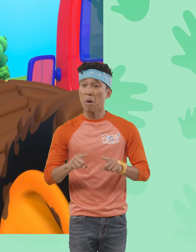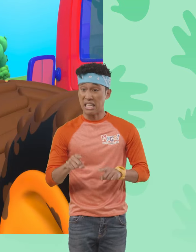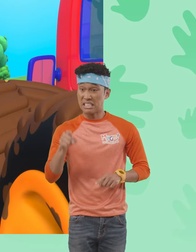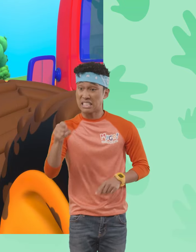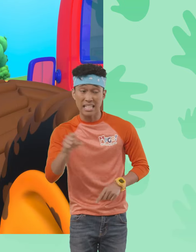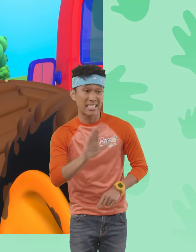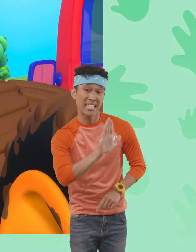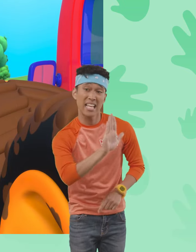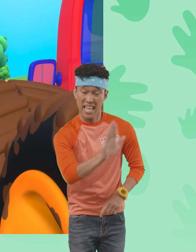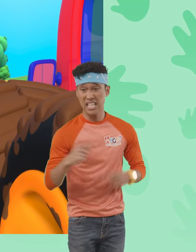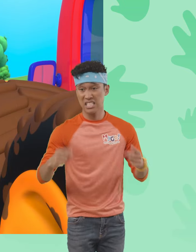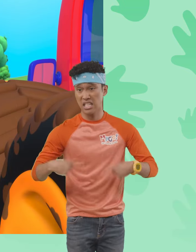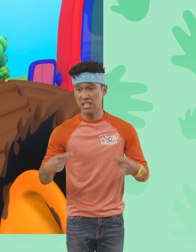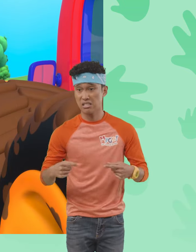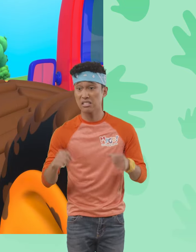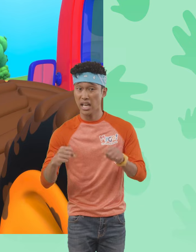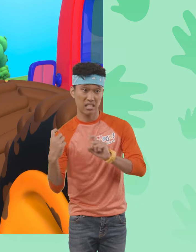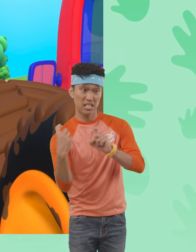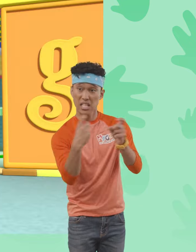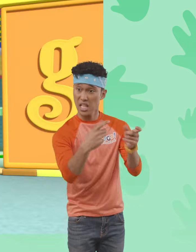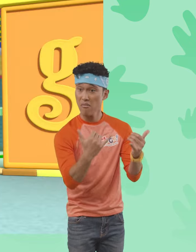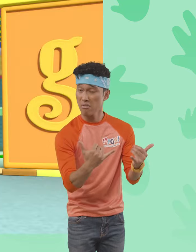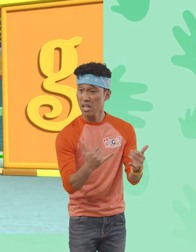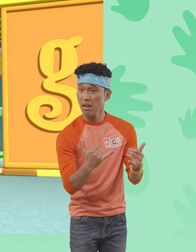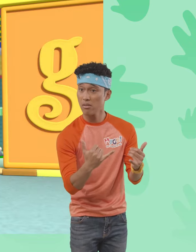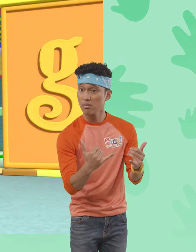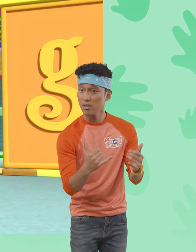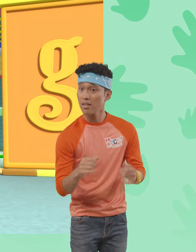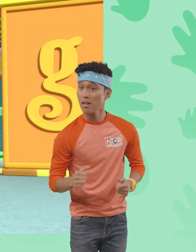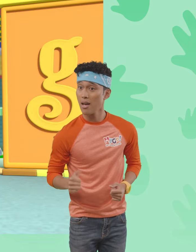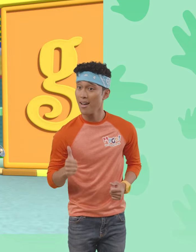Max's tyres. Shall we give them back to him now?